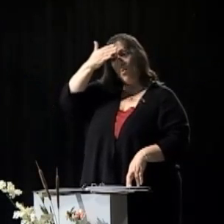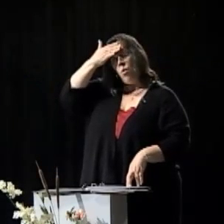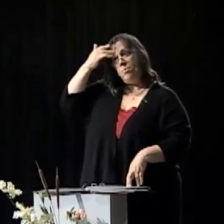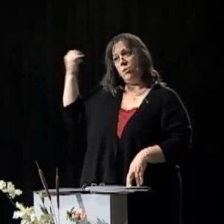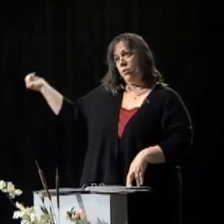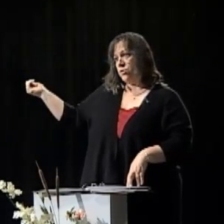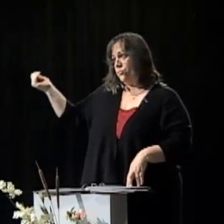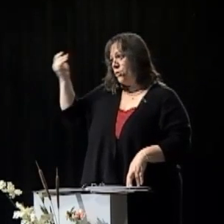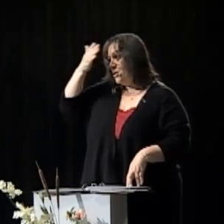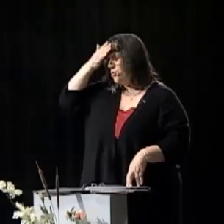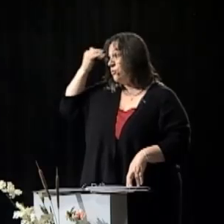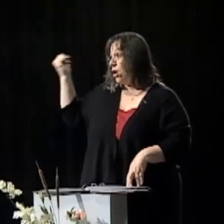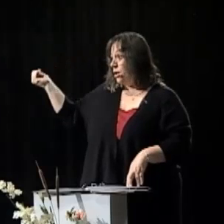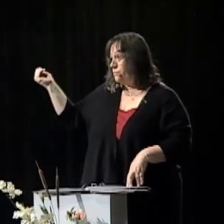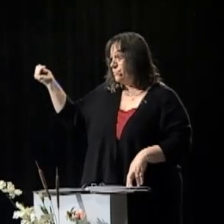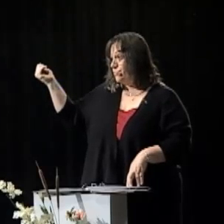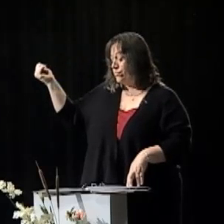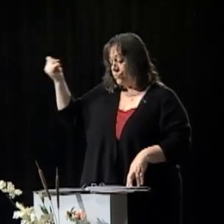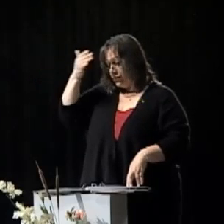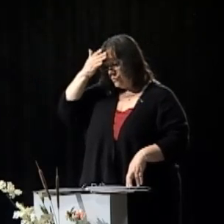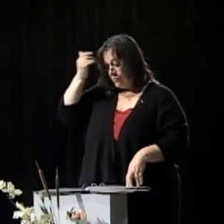Wipe it across your forehead as you forgot.